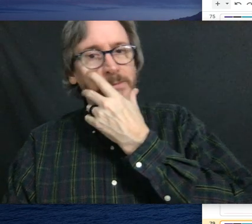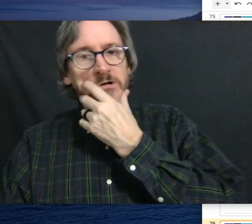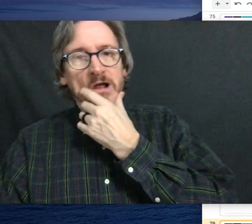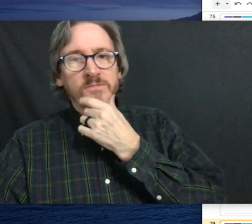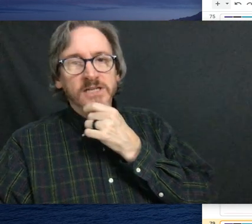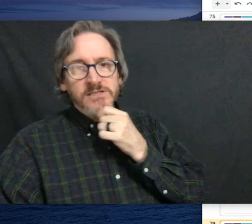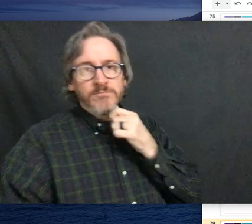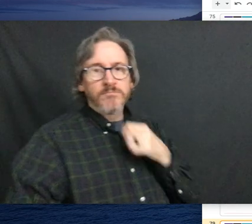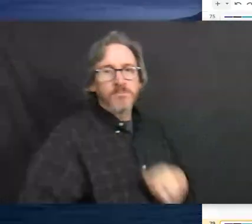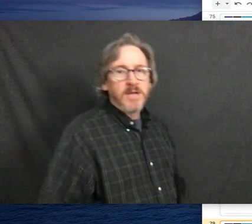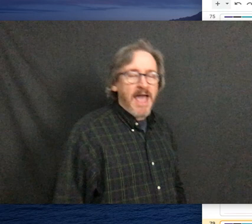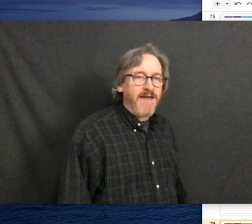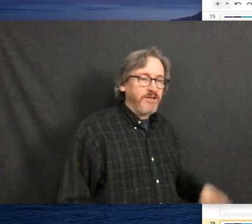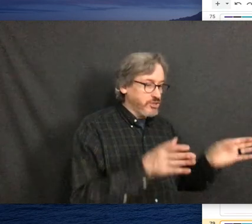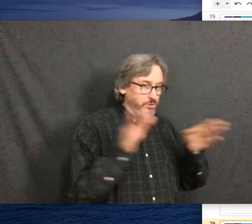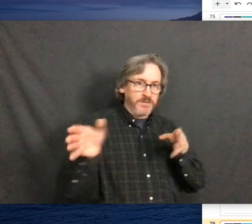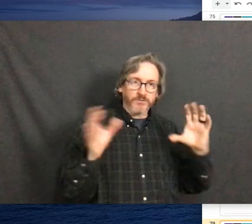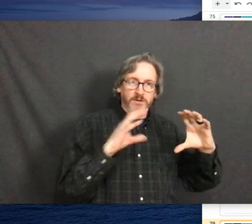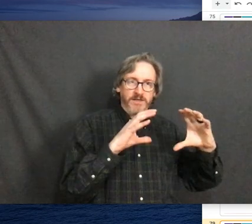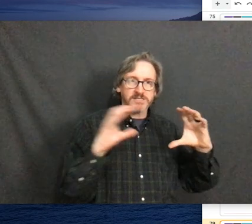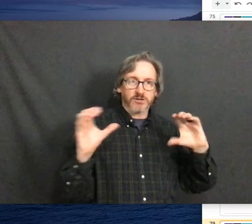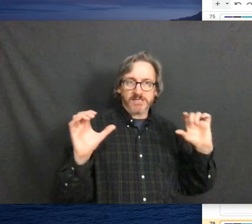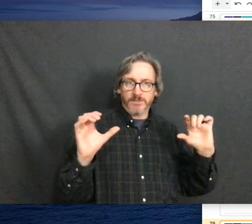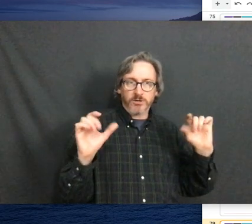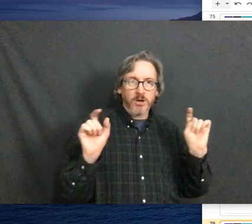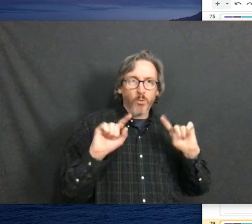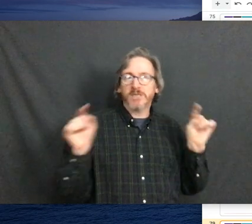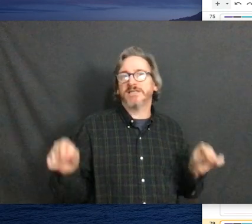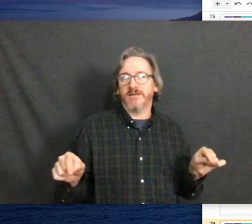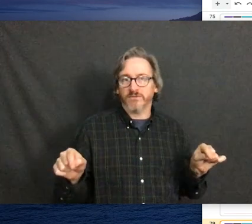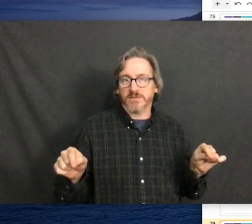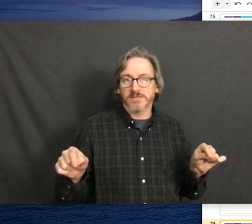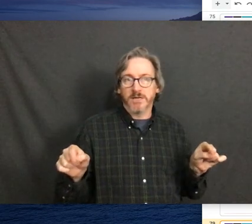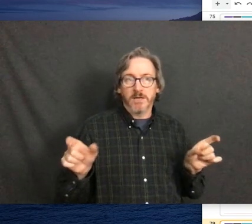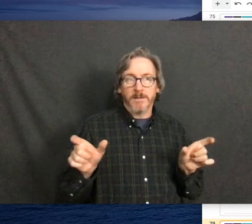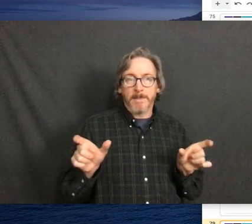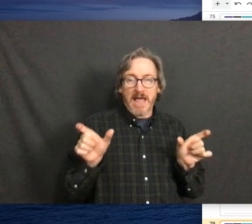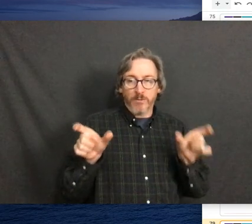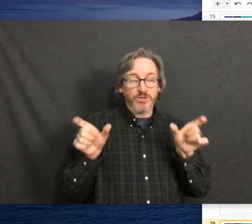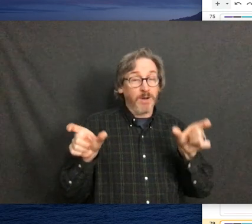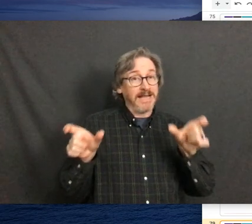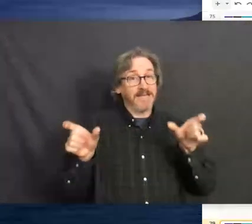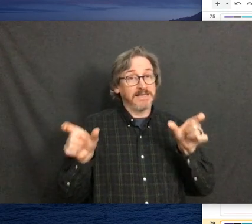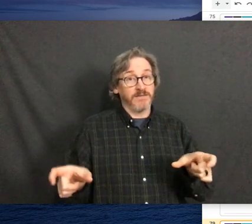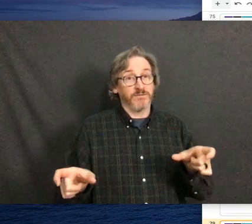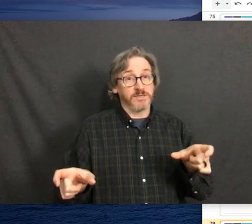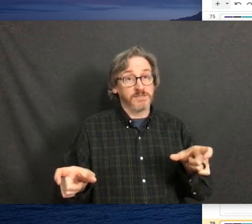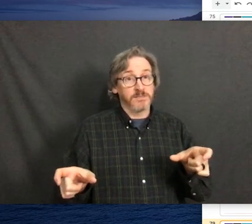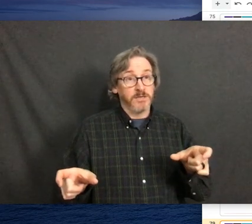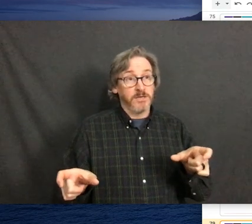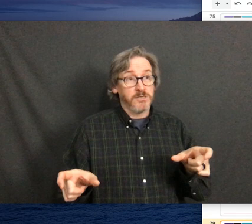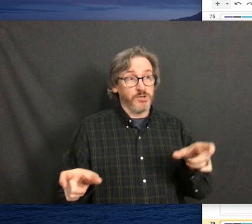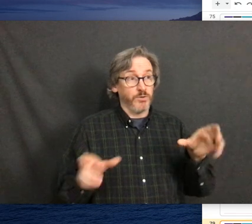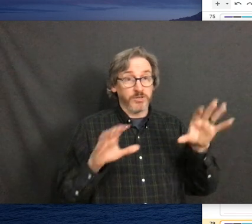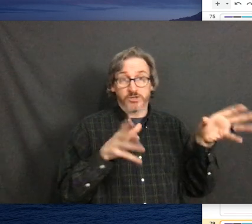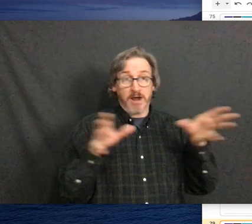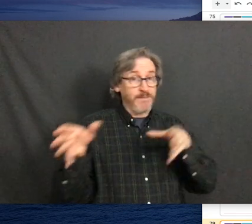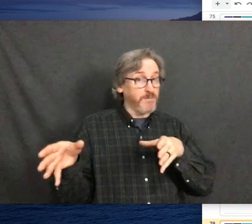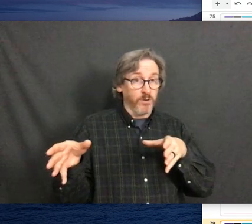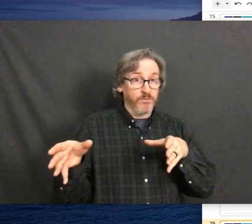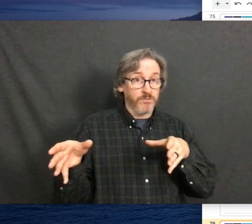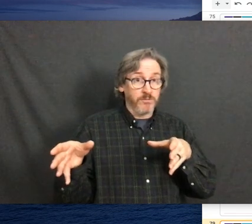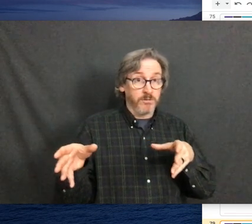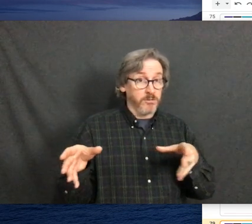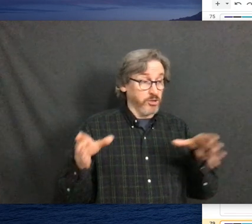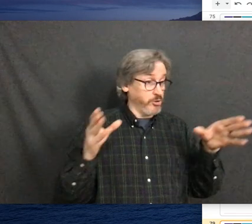Distinguishing similar objects, having two different things that are similar, what is the difference? How would you highlight the difference? So you can describe